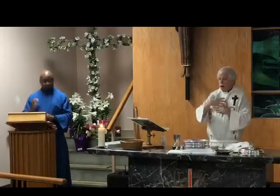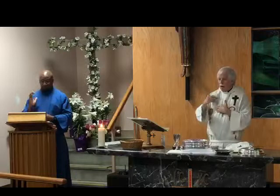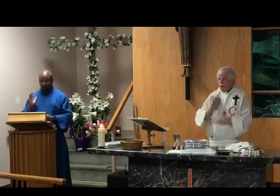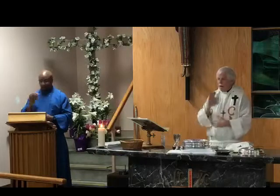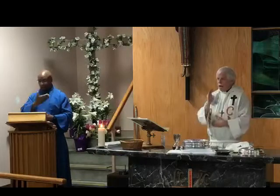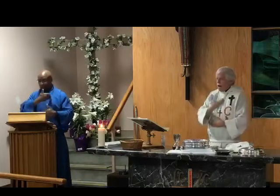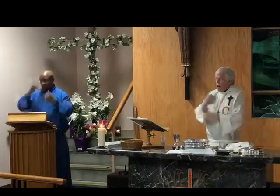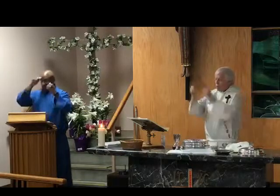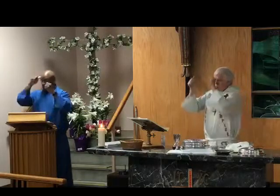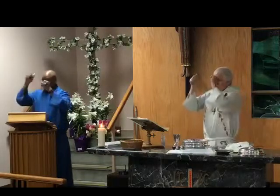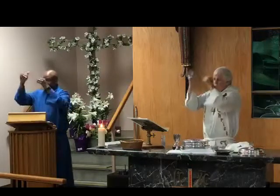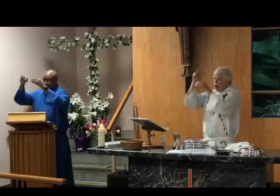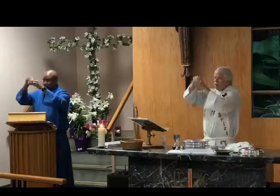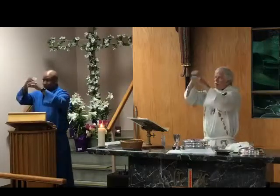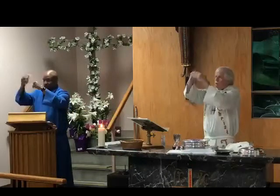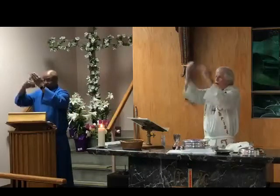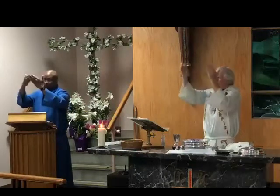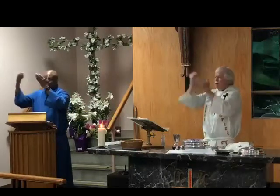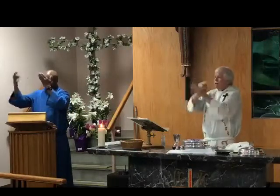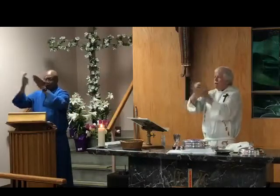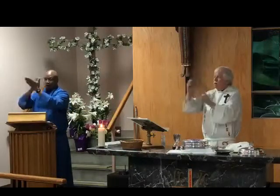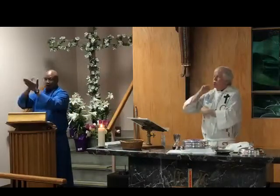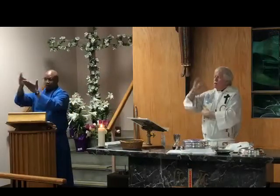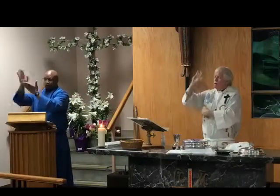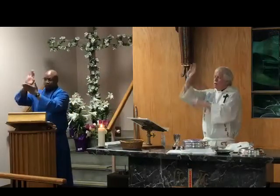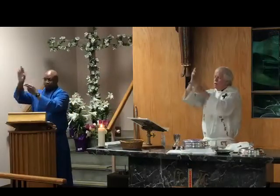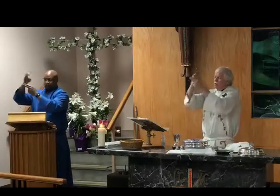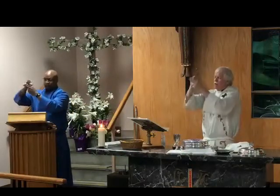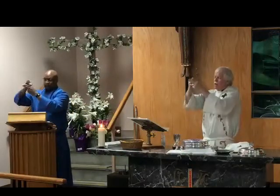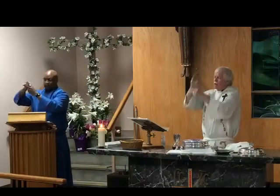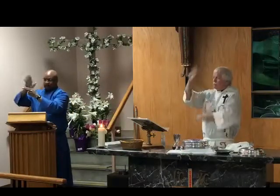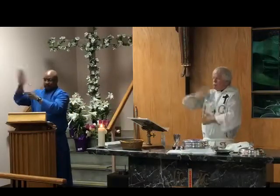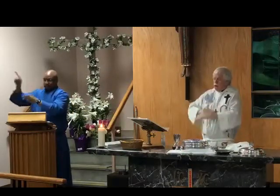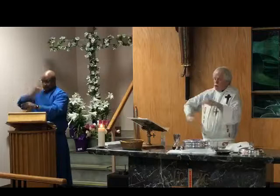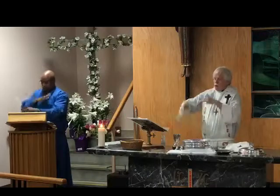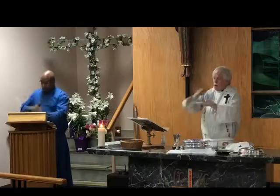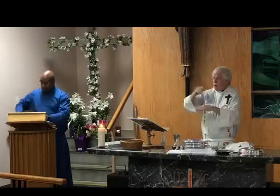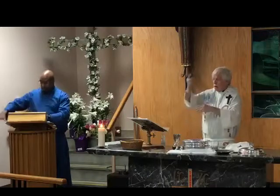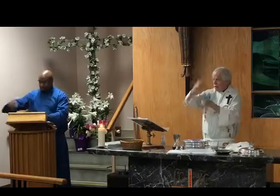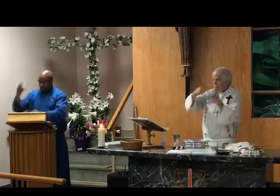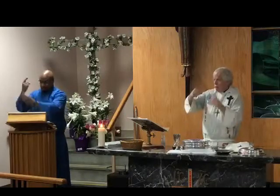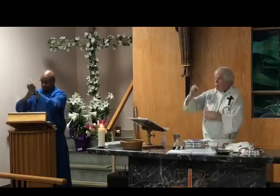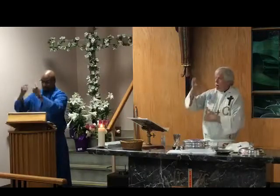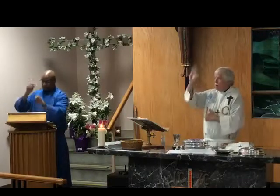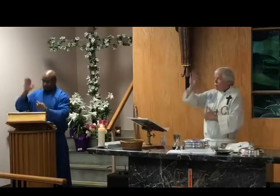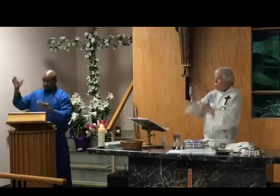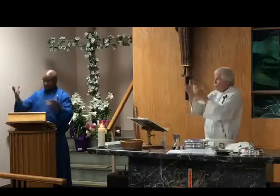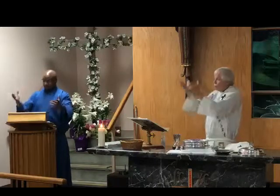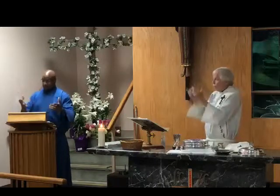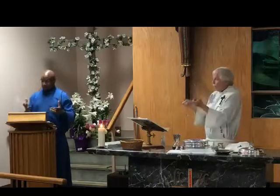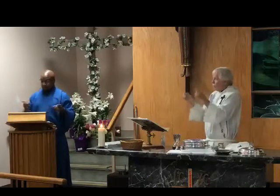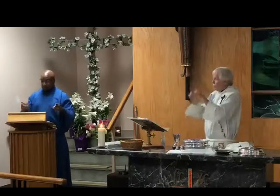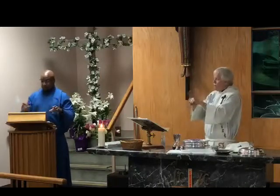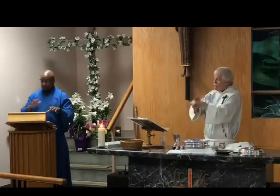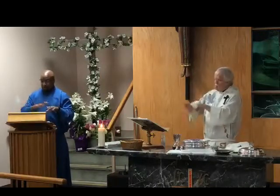to pray. Our Father in heaven, holy is your name. Your kingdom come,